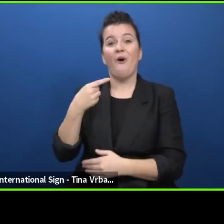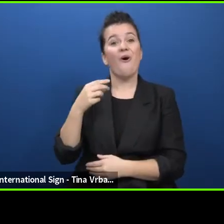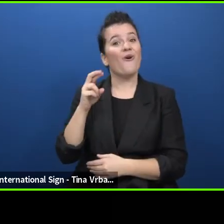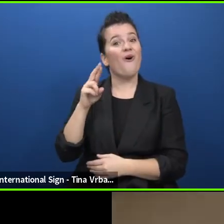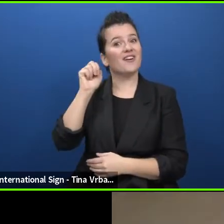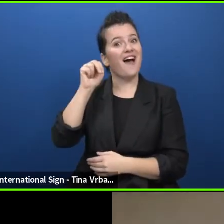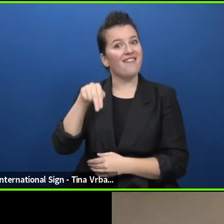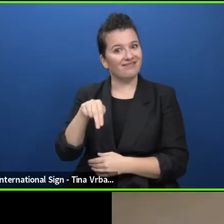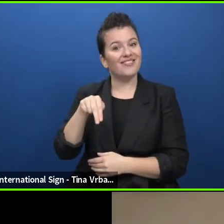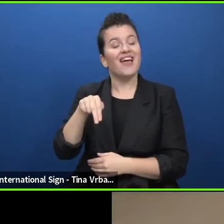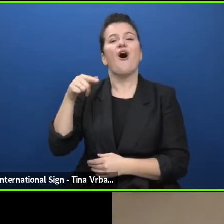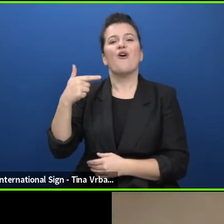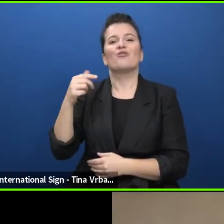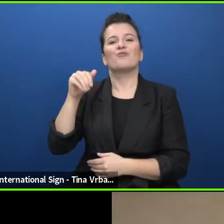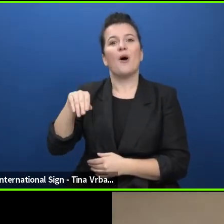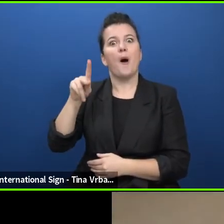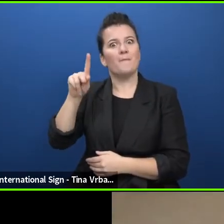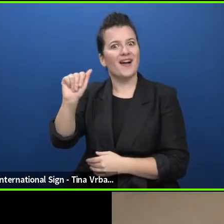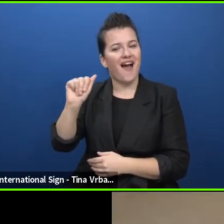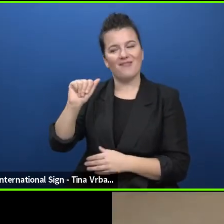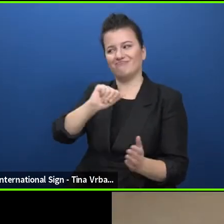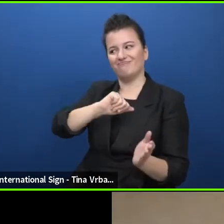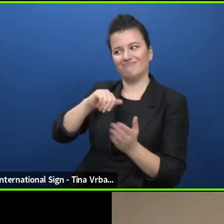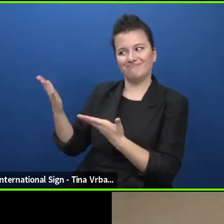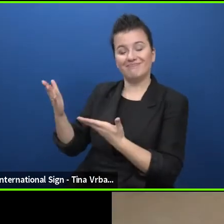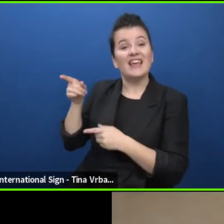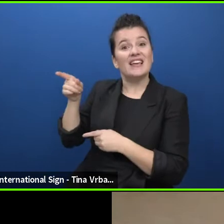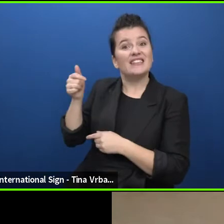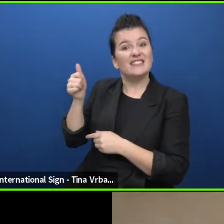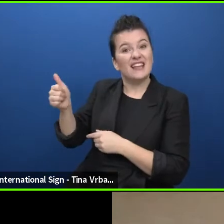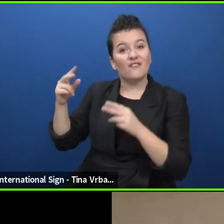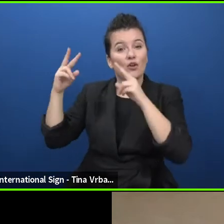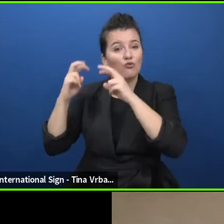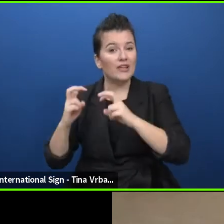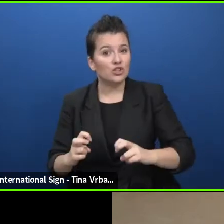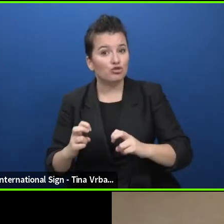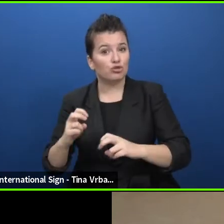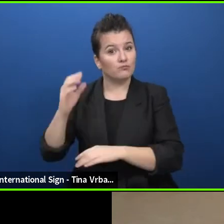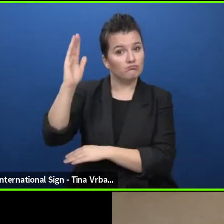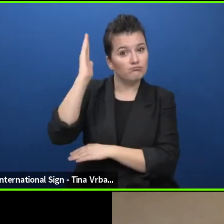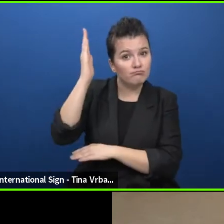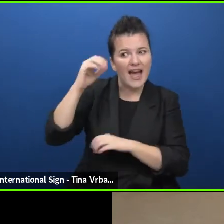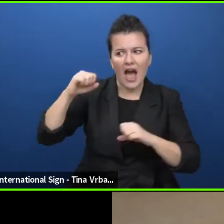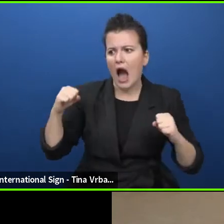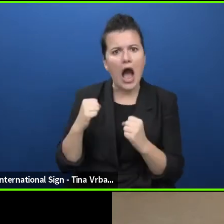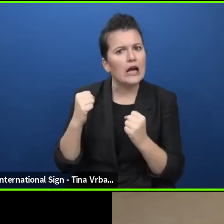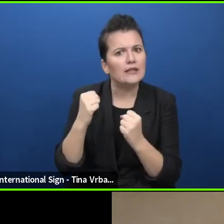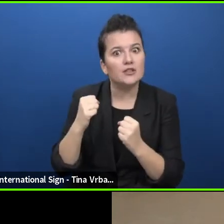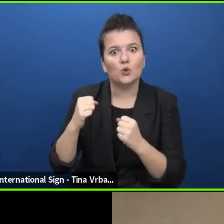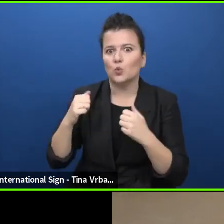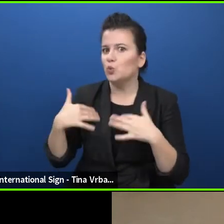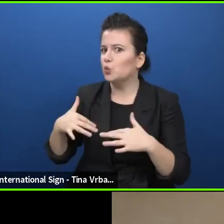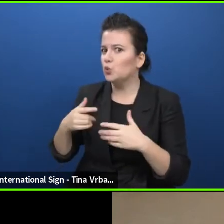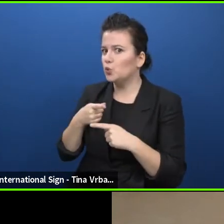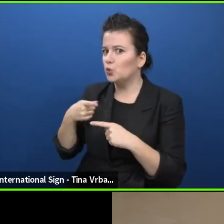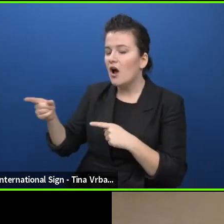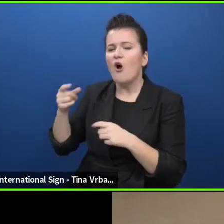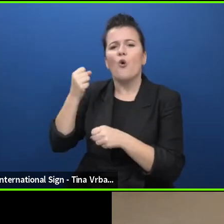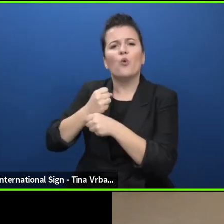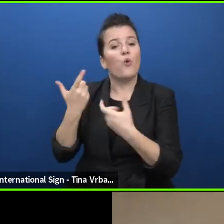Goran is a researcher, a lecturer and an activist working across the intersection of culture,